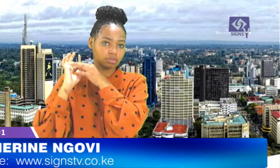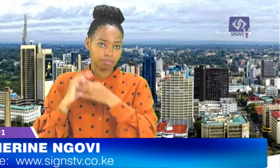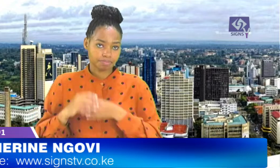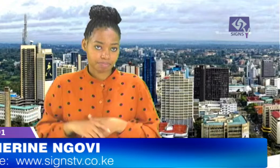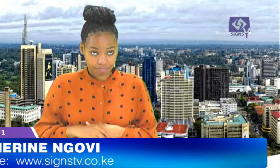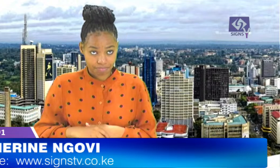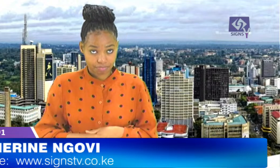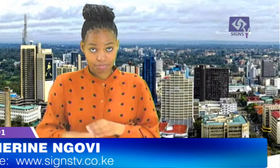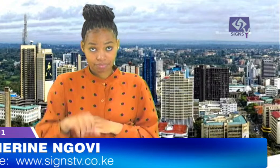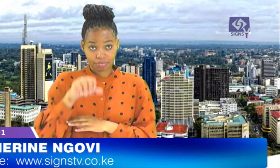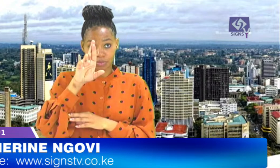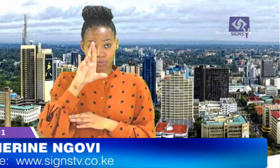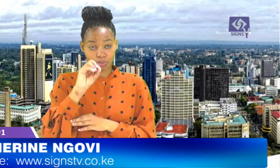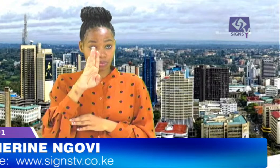culture.